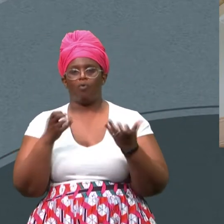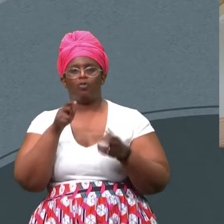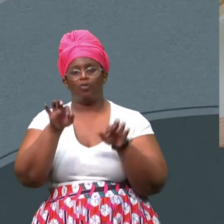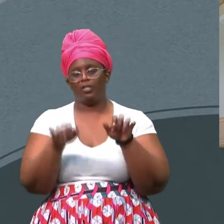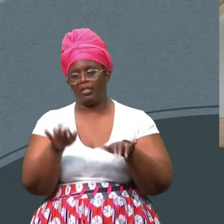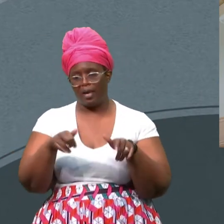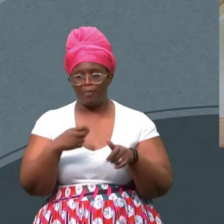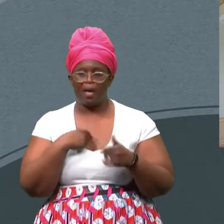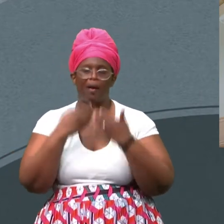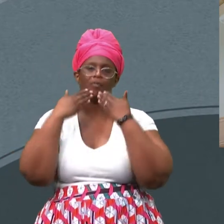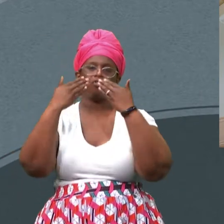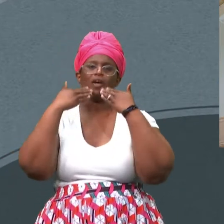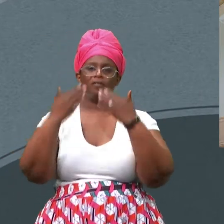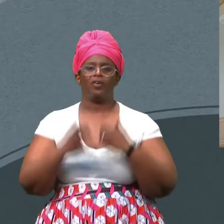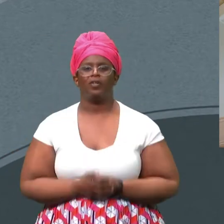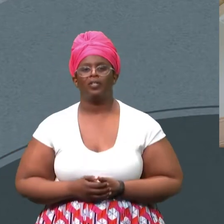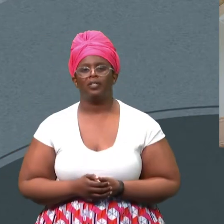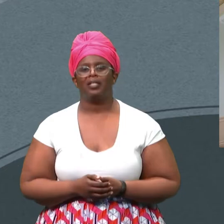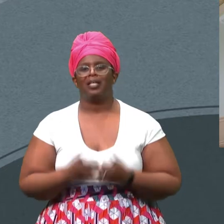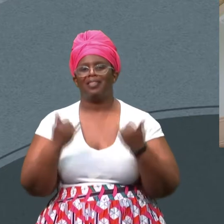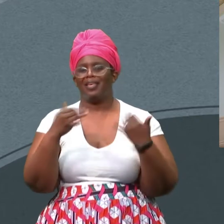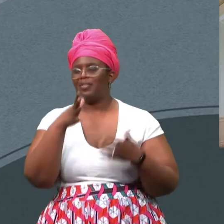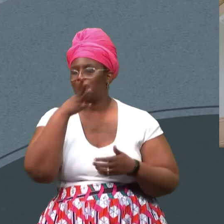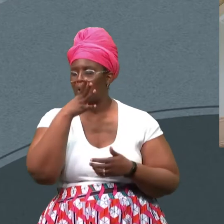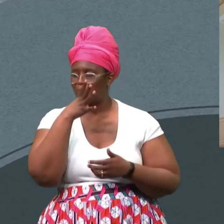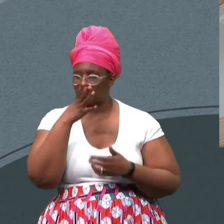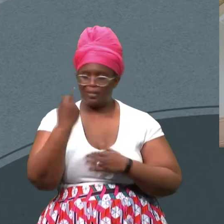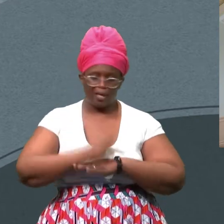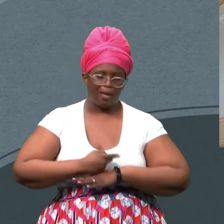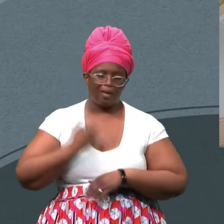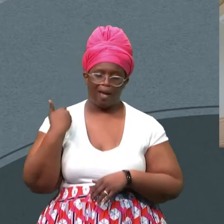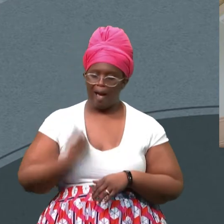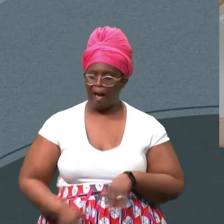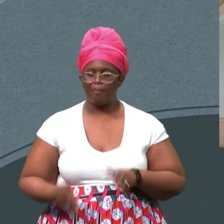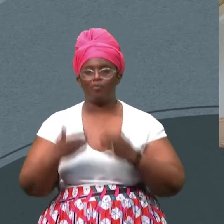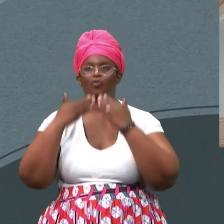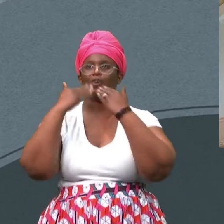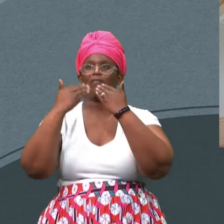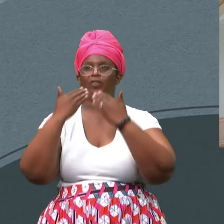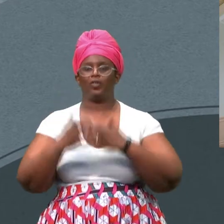grateful. This Mother's Day, I am grateful.